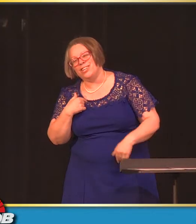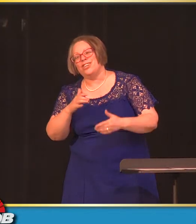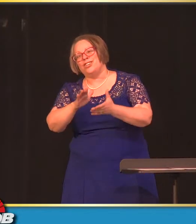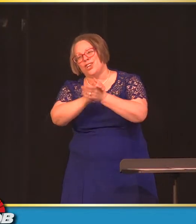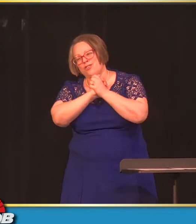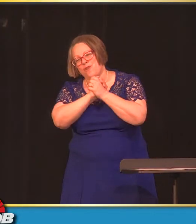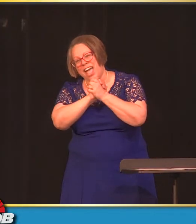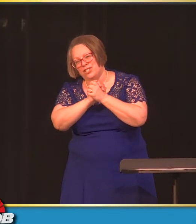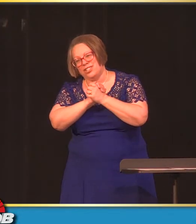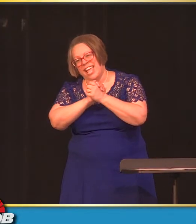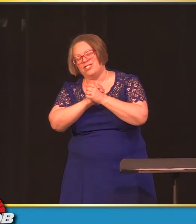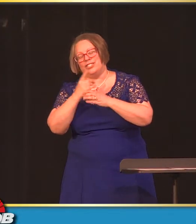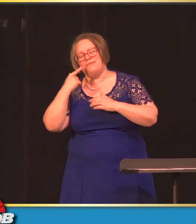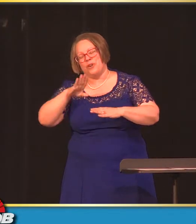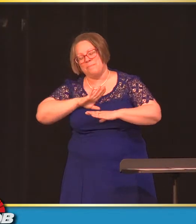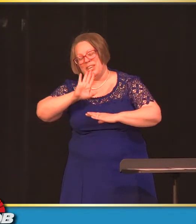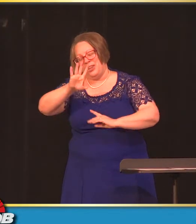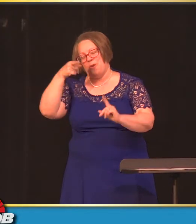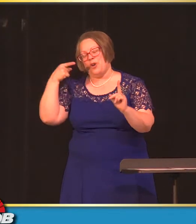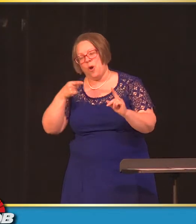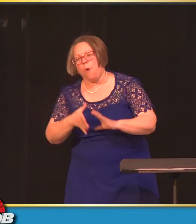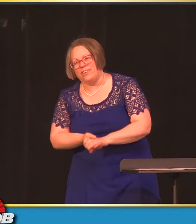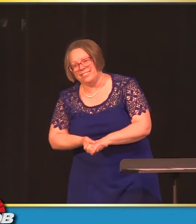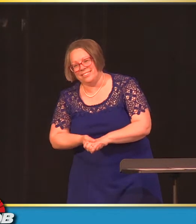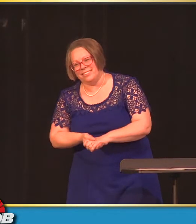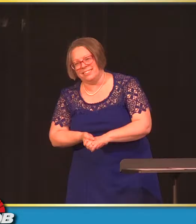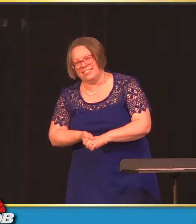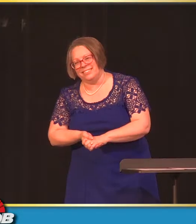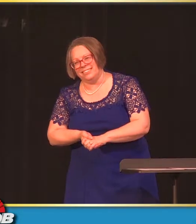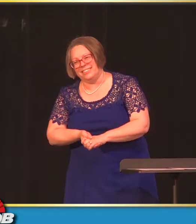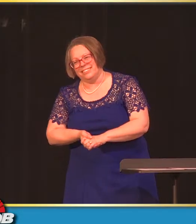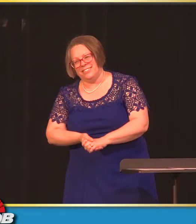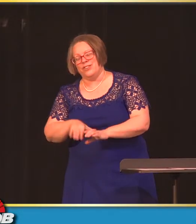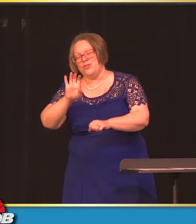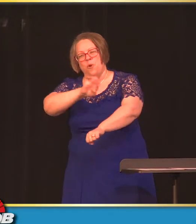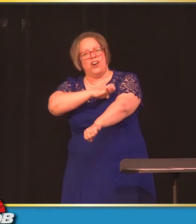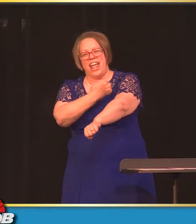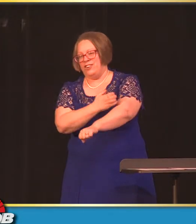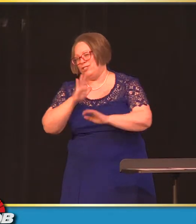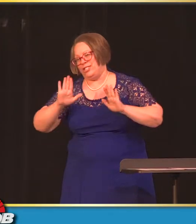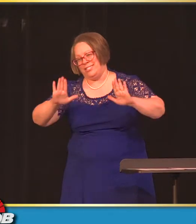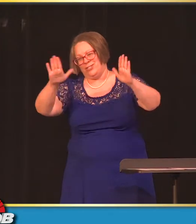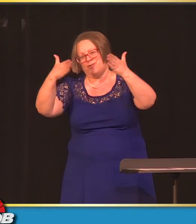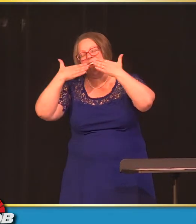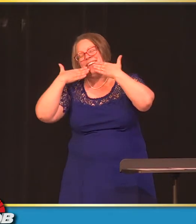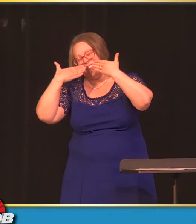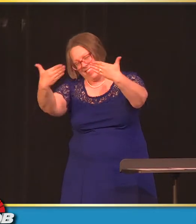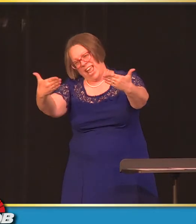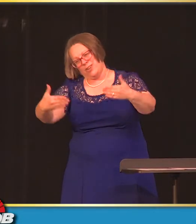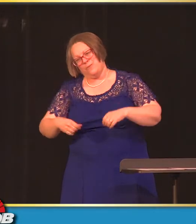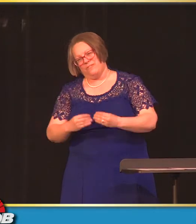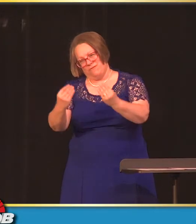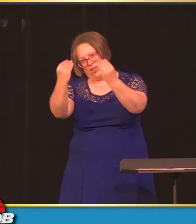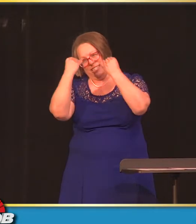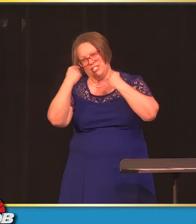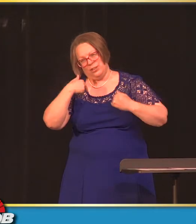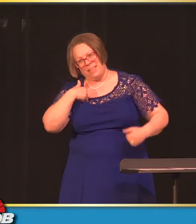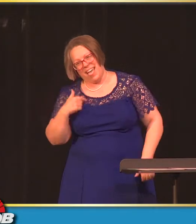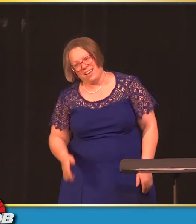that lesson. And congratulations on meeting your goal. Your energy is fantastic.